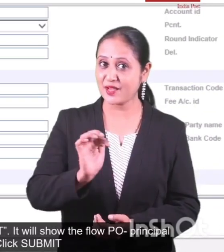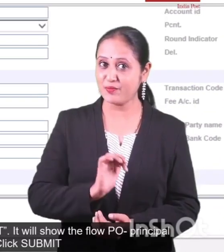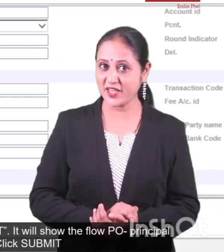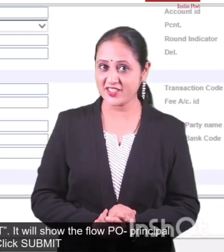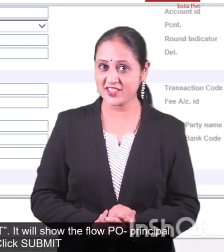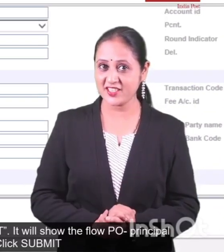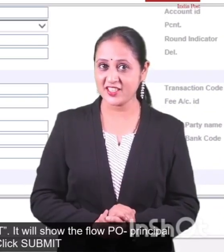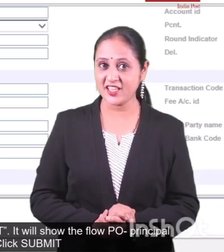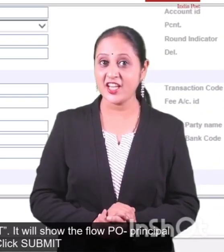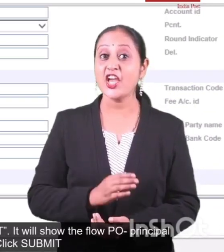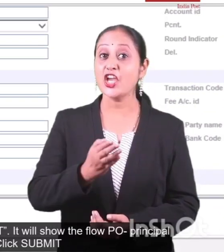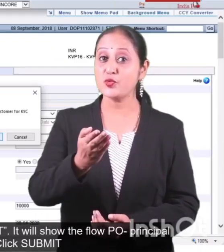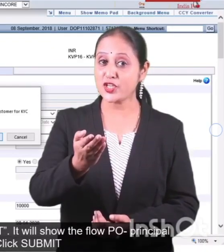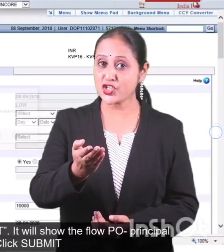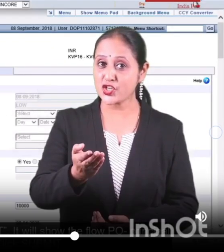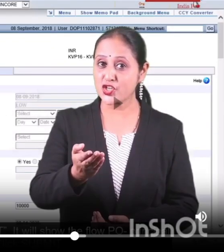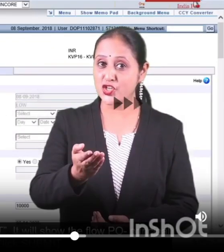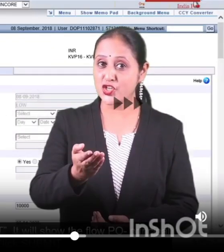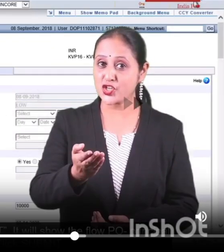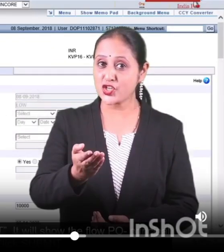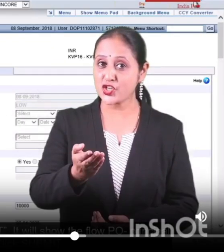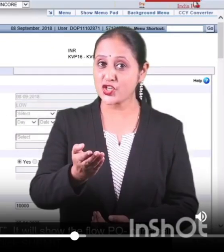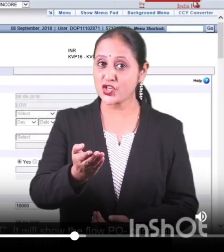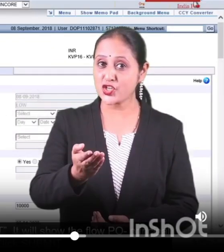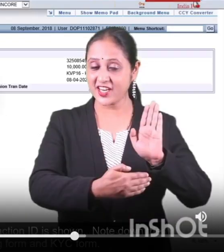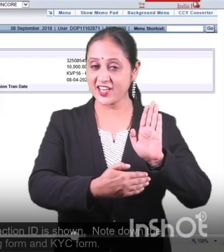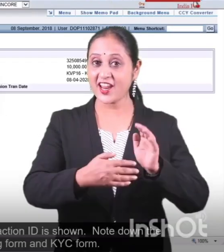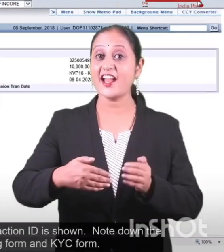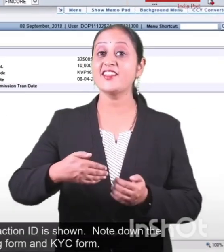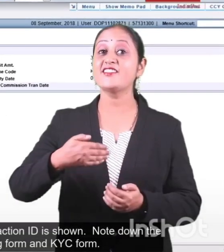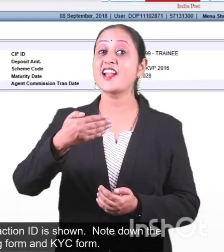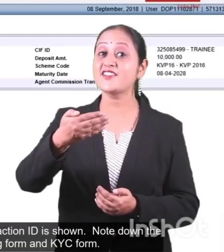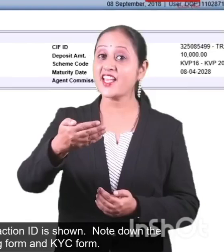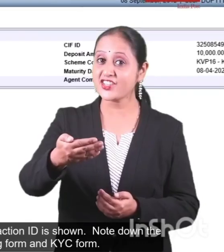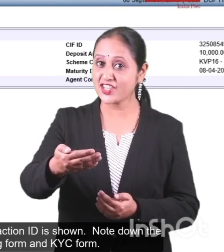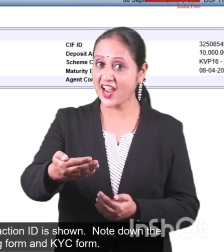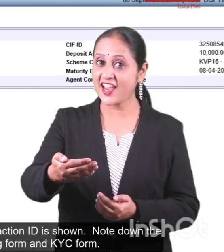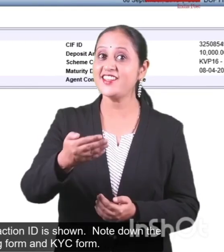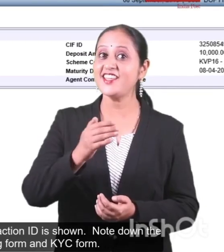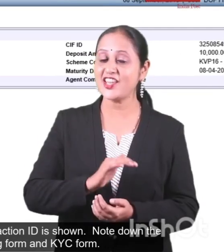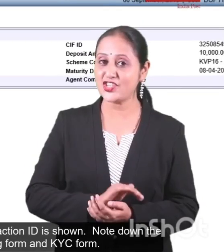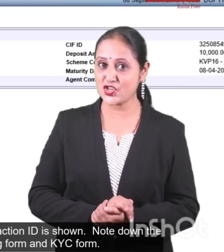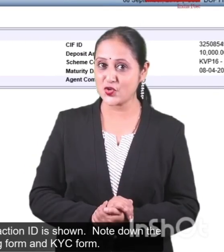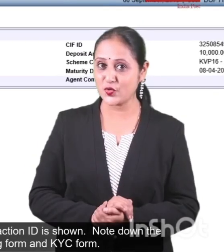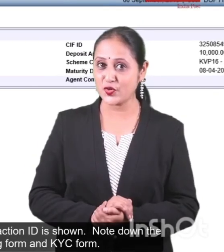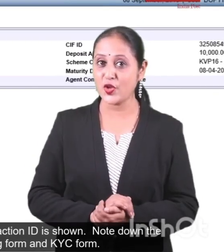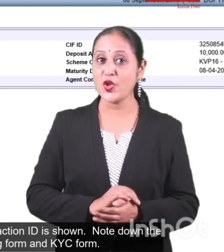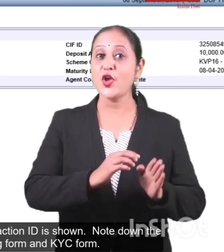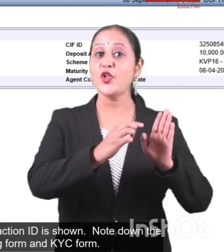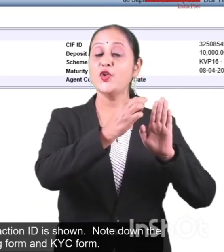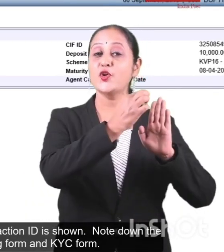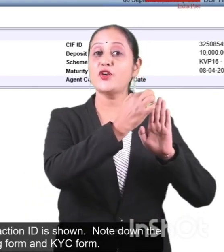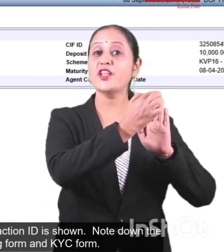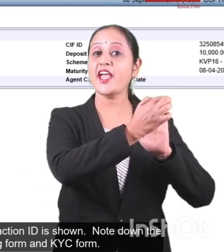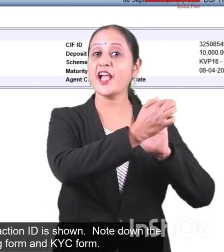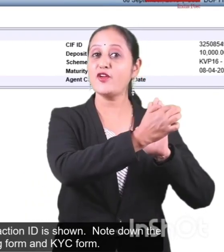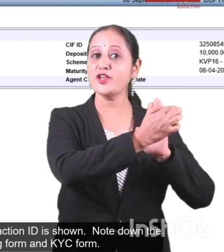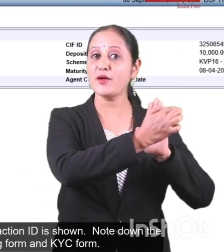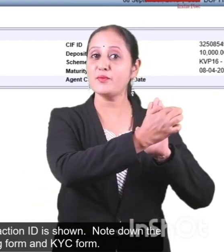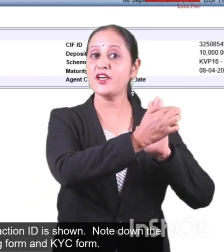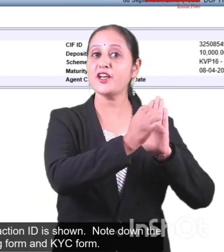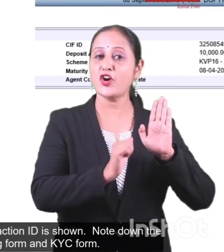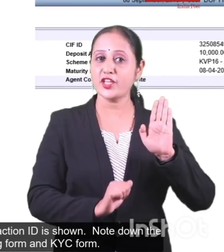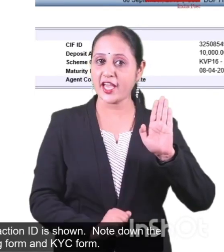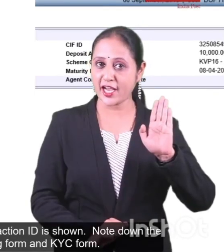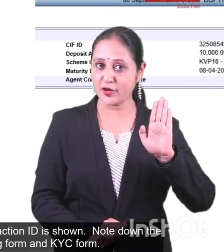Finacle, then click submit. It will show the transaction ID is shown. Note down